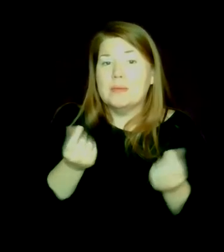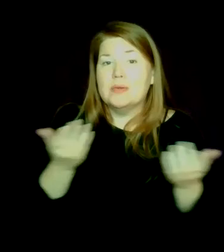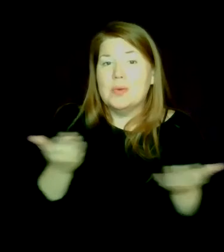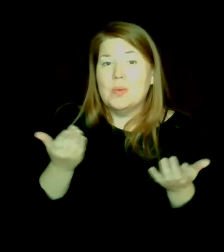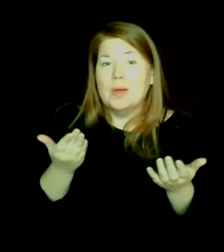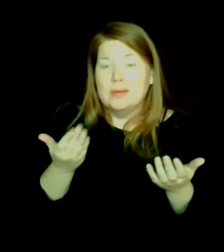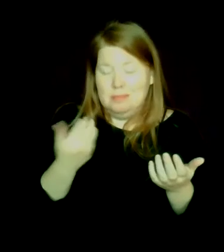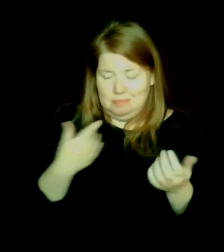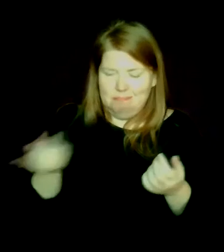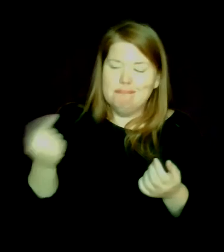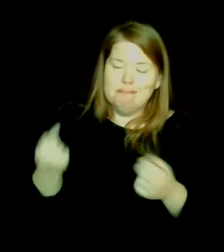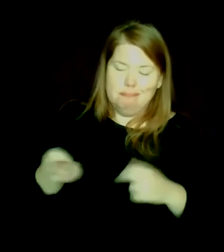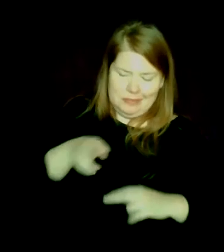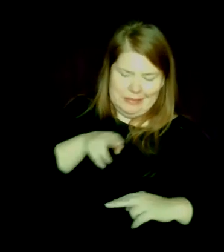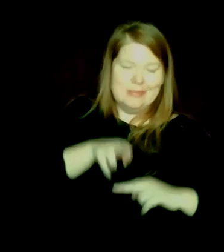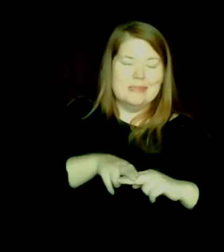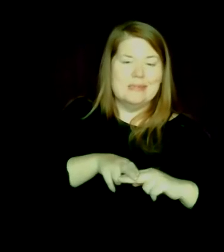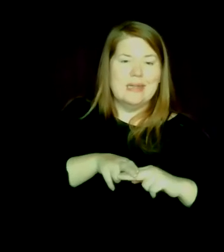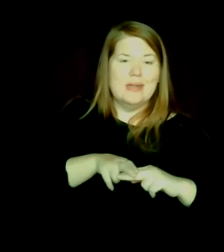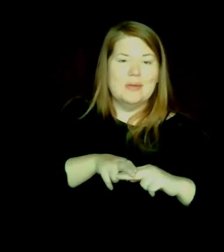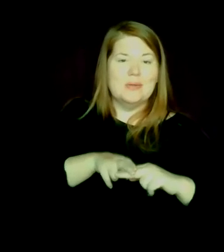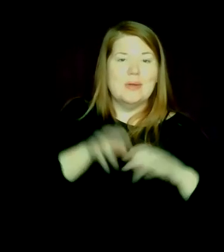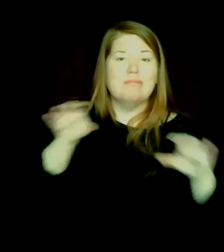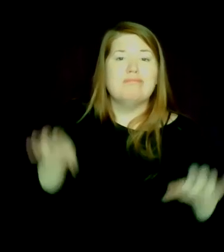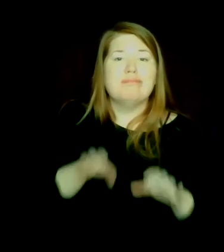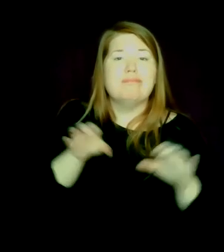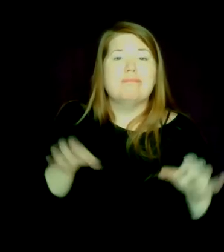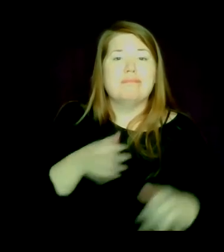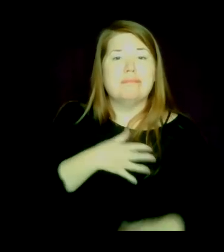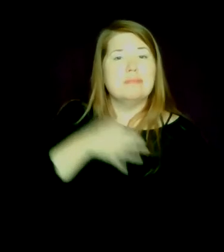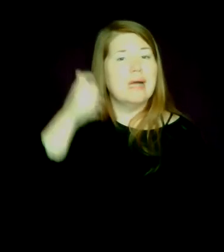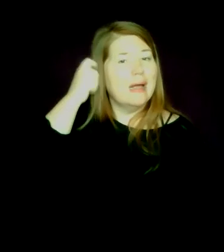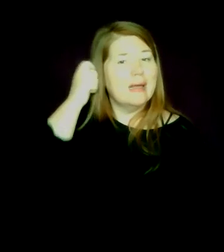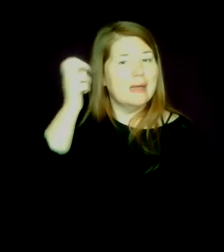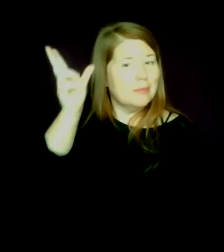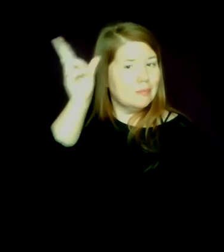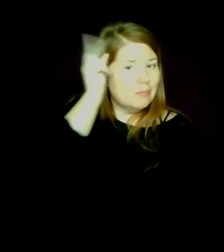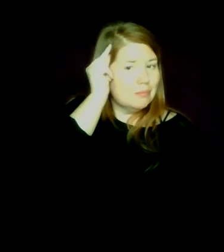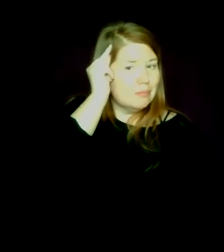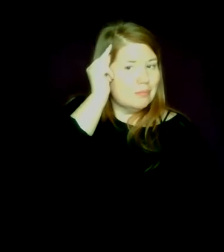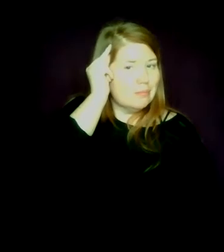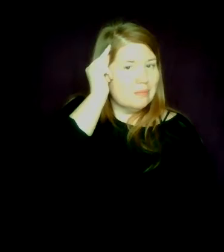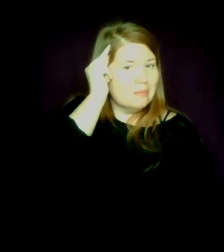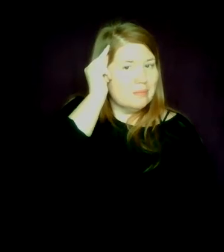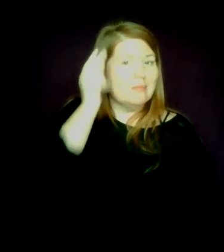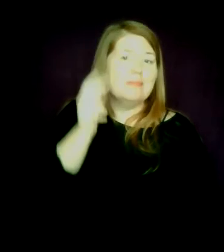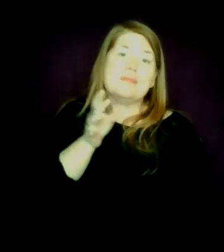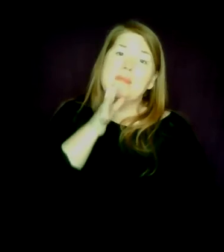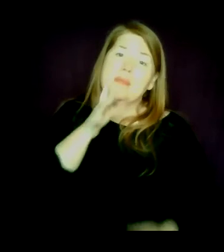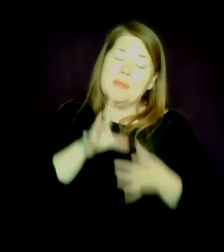to Grandma's and Granddaddy's on Sunday. You are my favorite customer, Mama